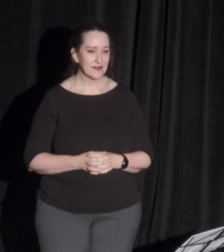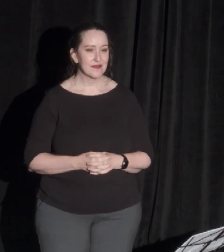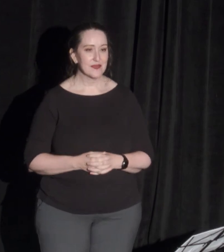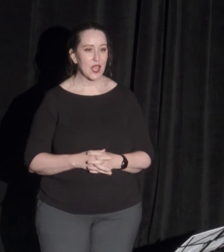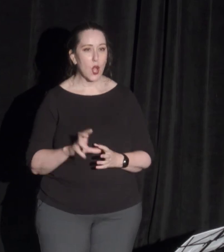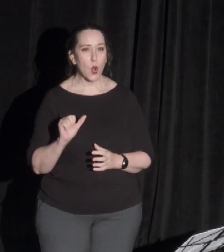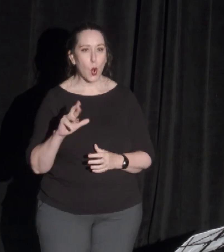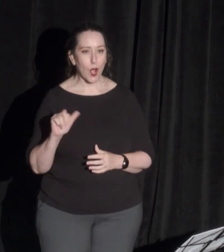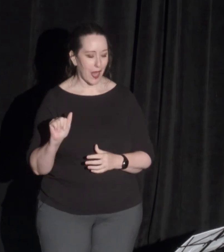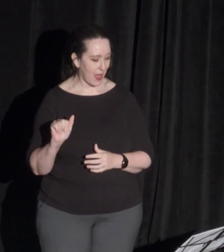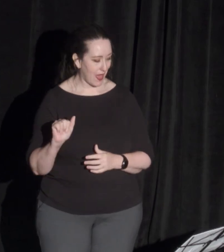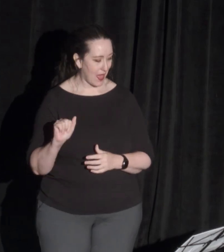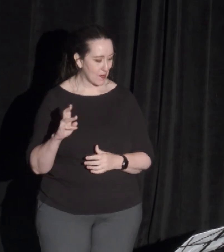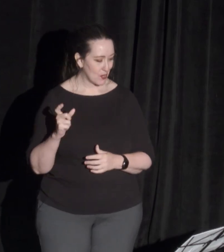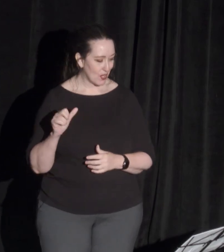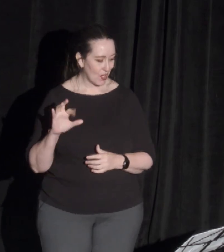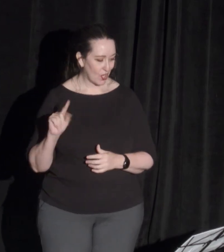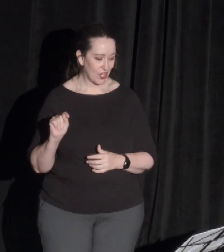Cora Bullert.